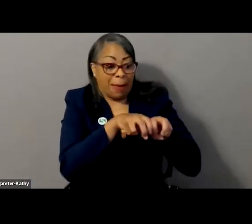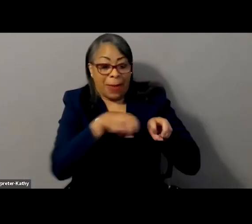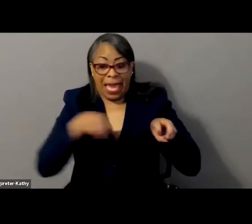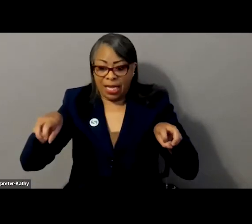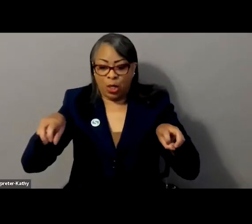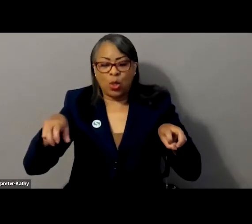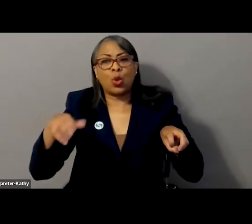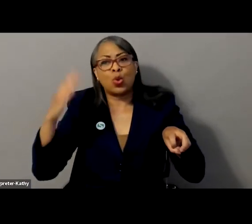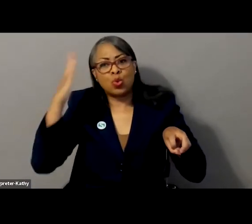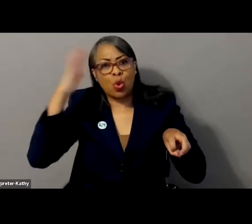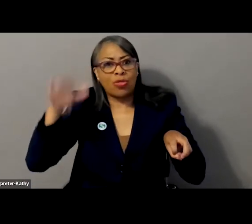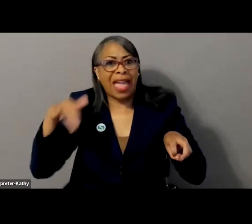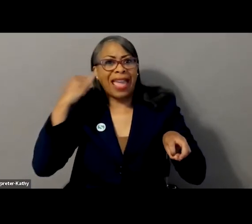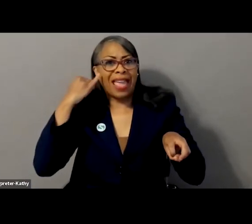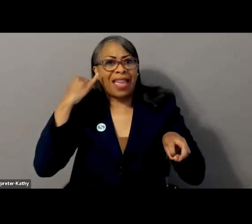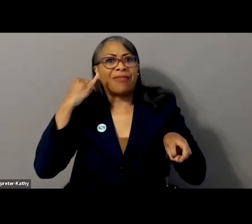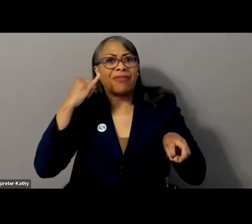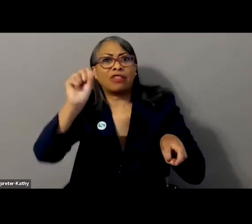of abstract